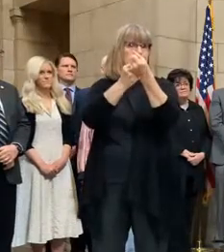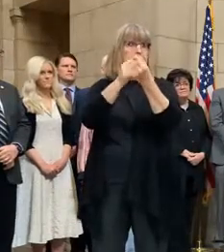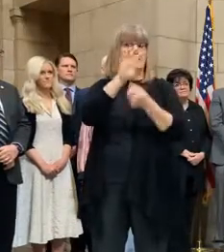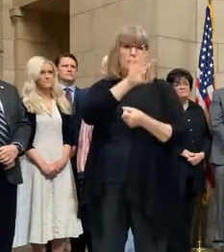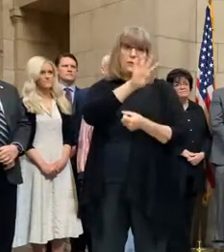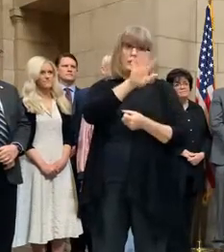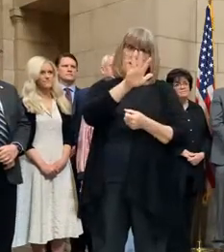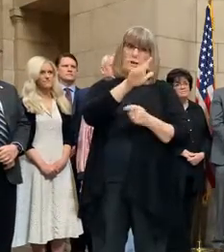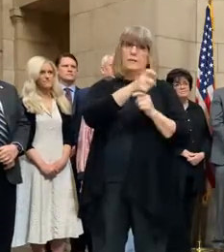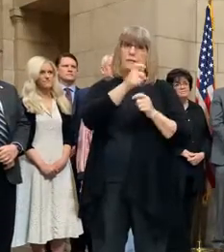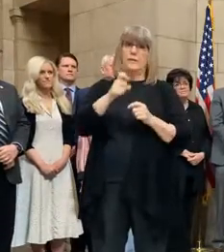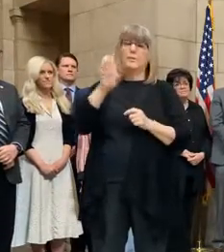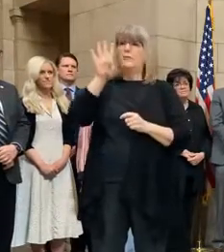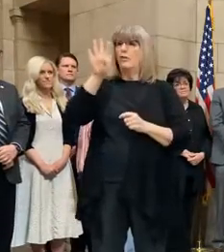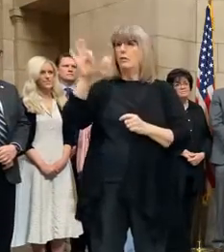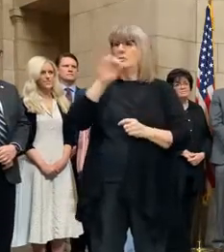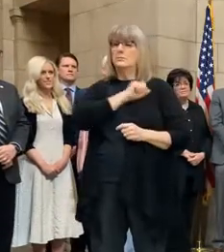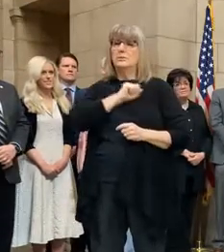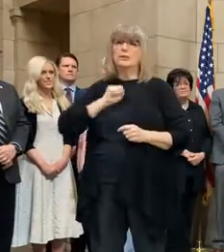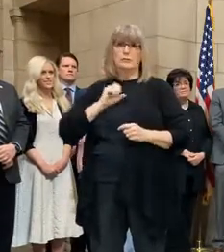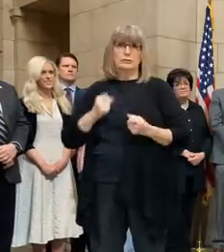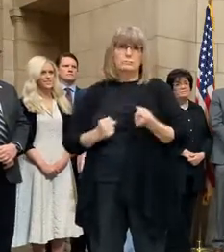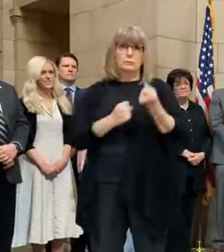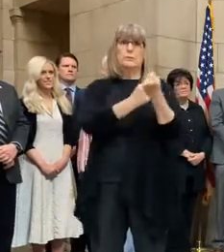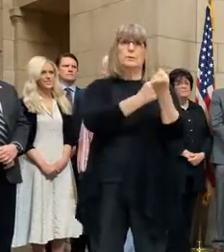45 of 49 senators.